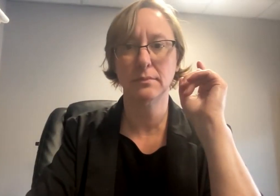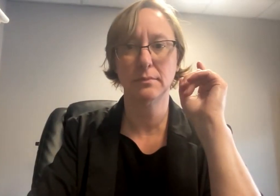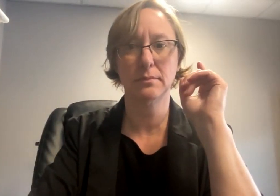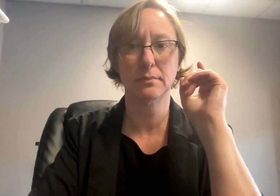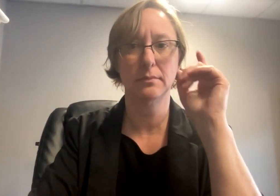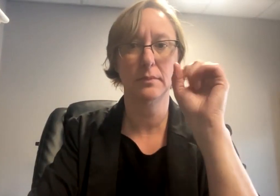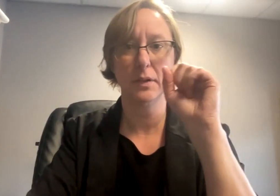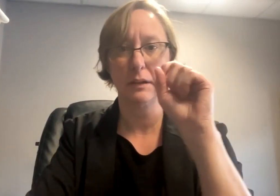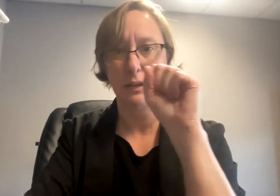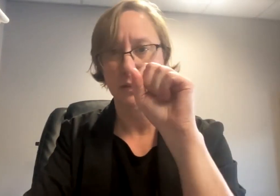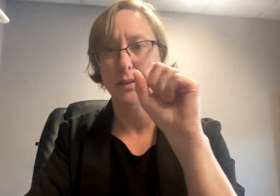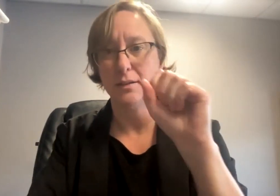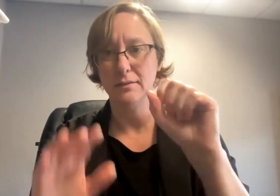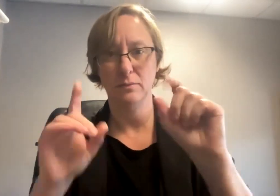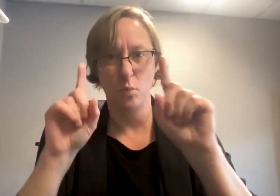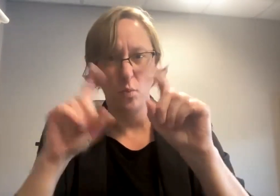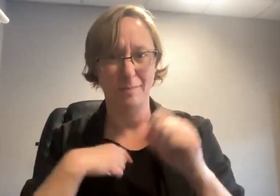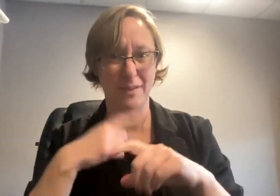concerns.